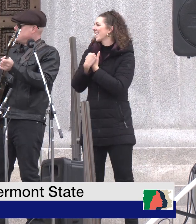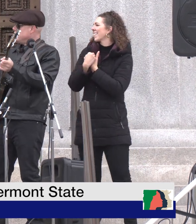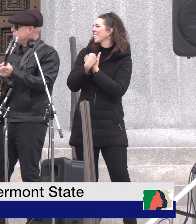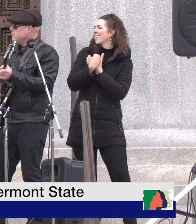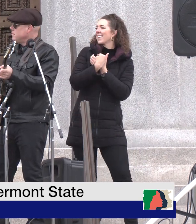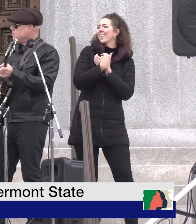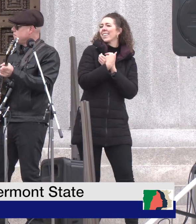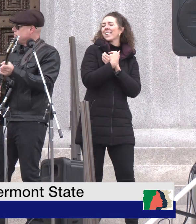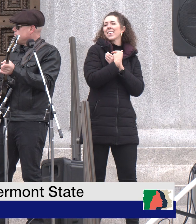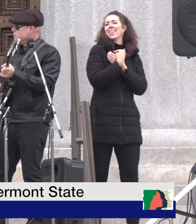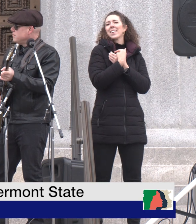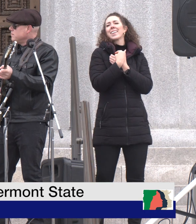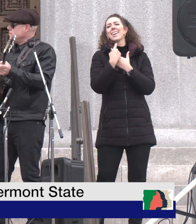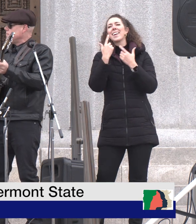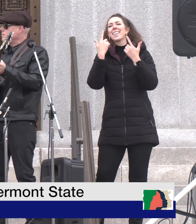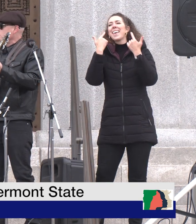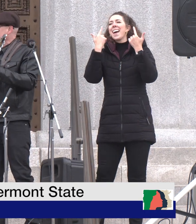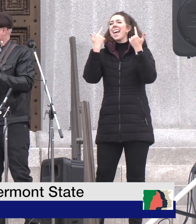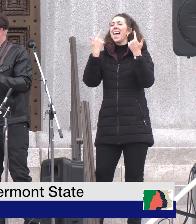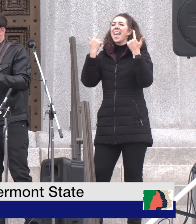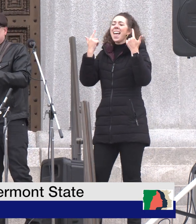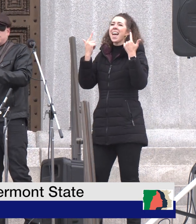laughing louder,